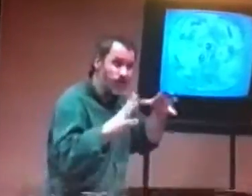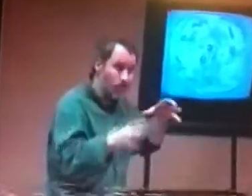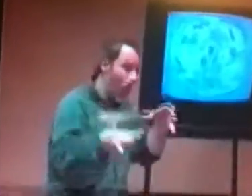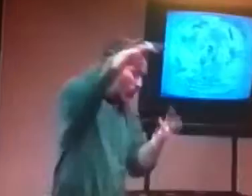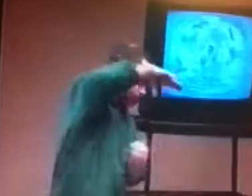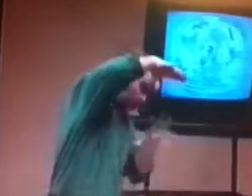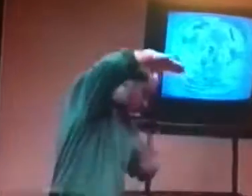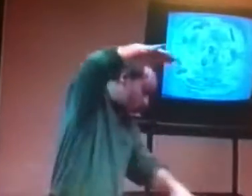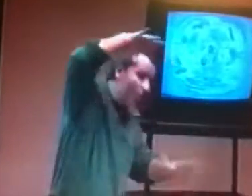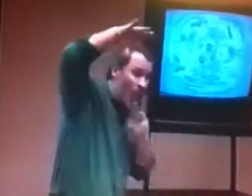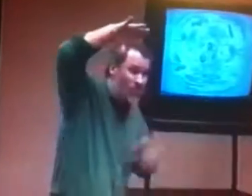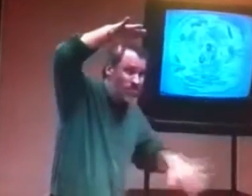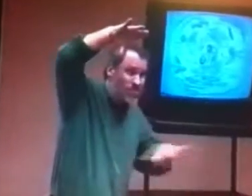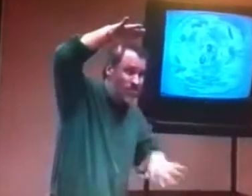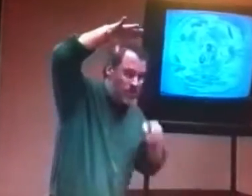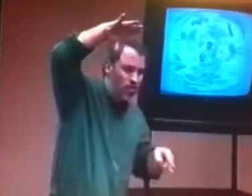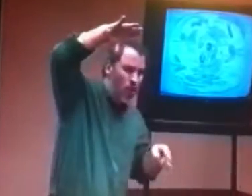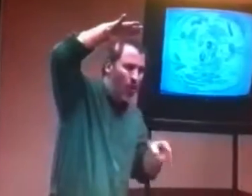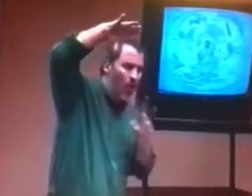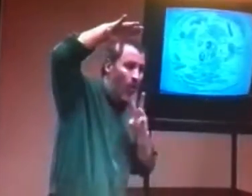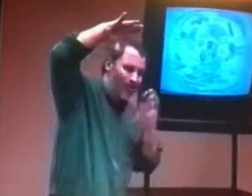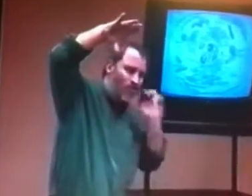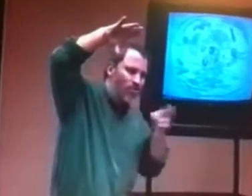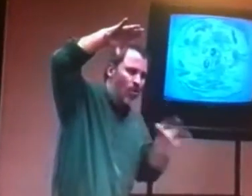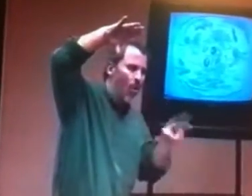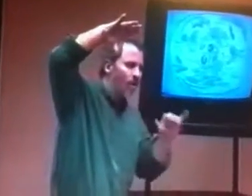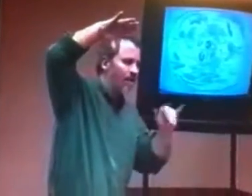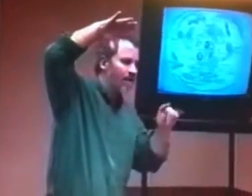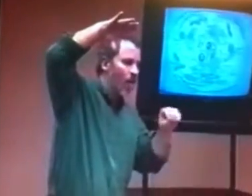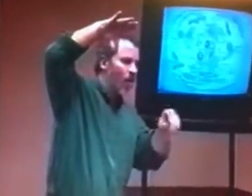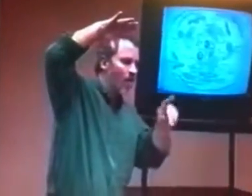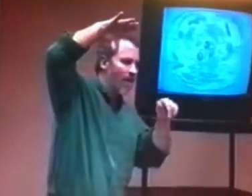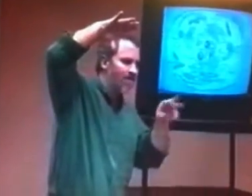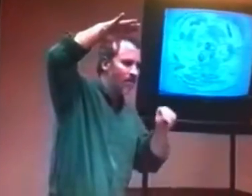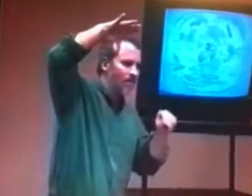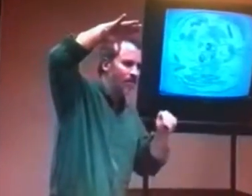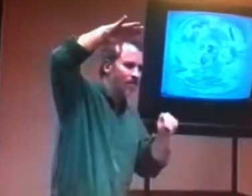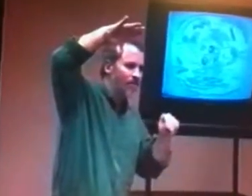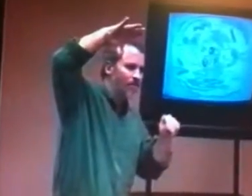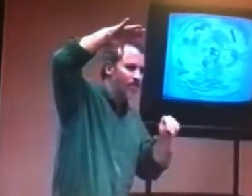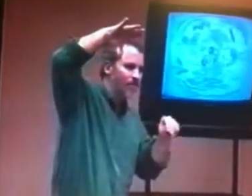was talking about? Well, if you poured it out, all that water, that's what the cytoplasm is.